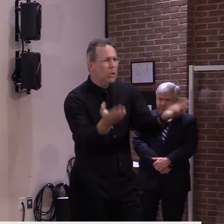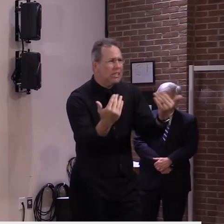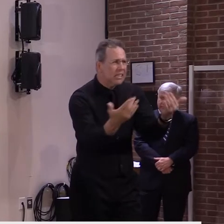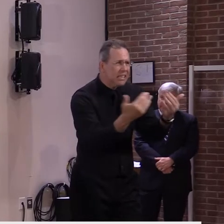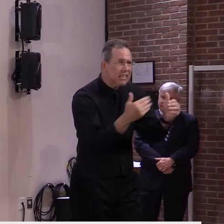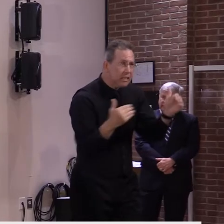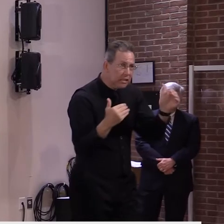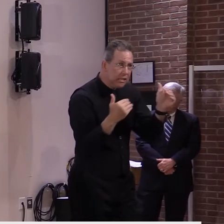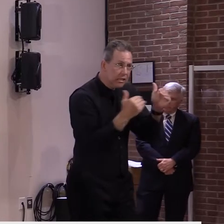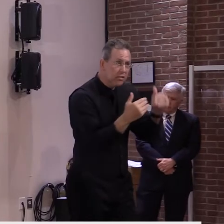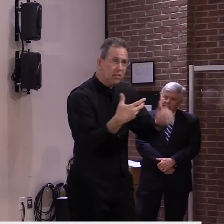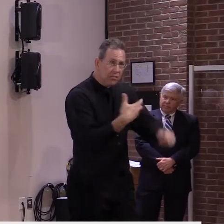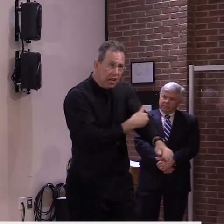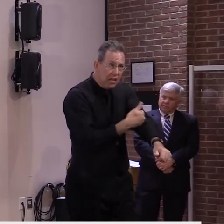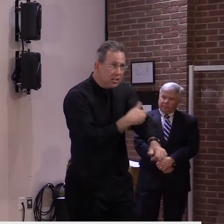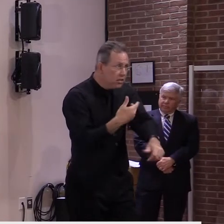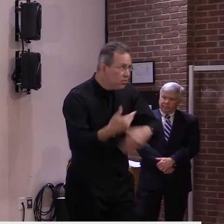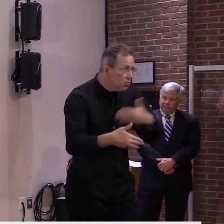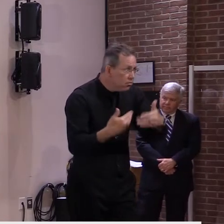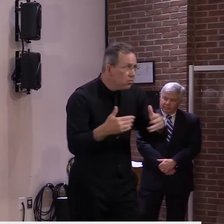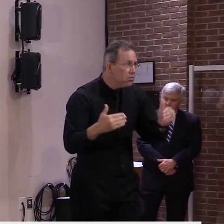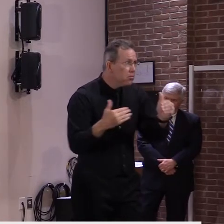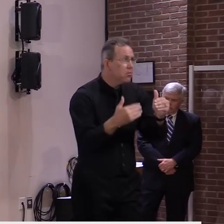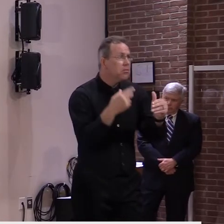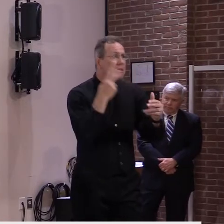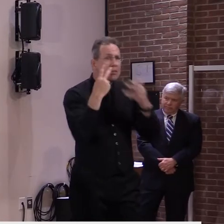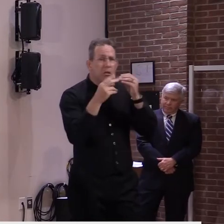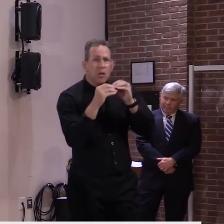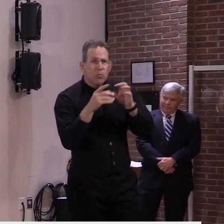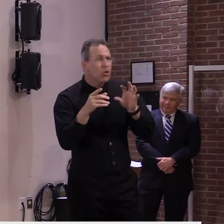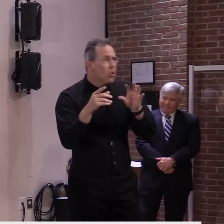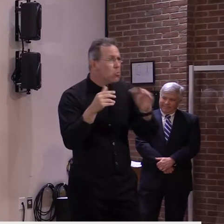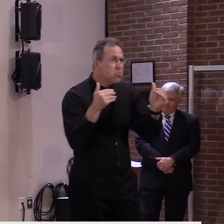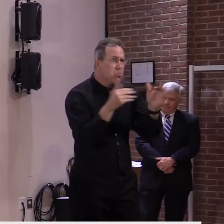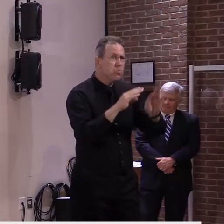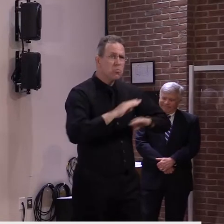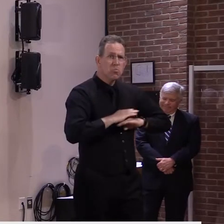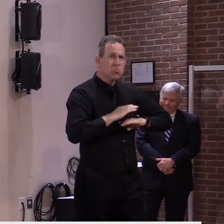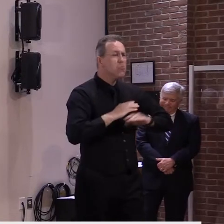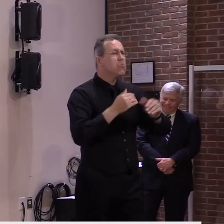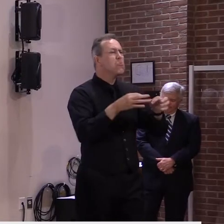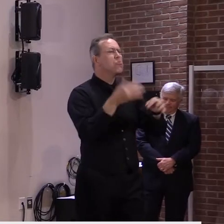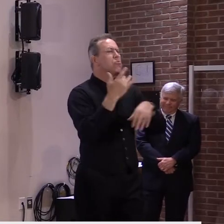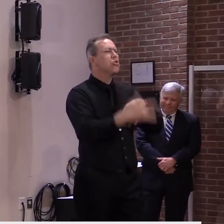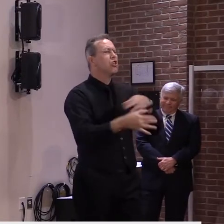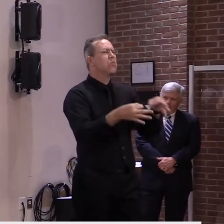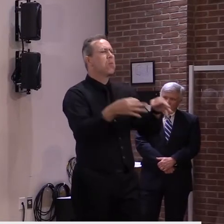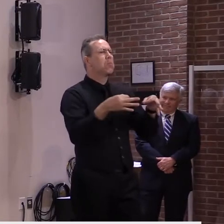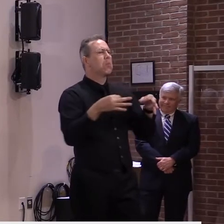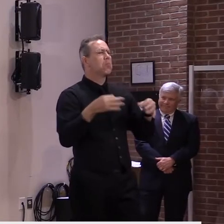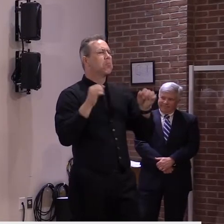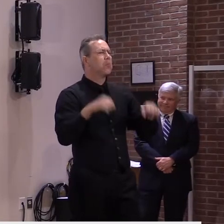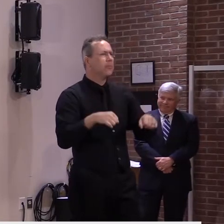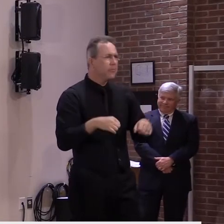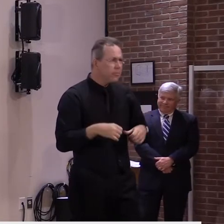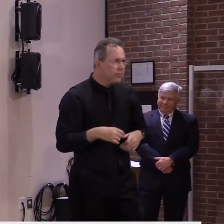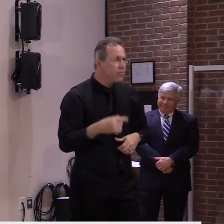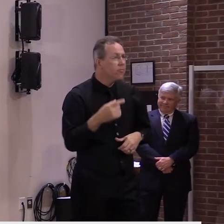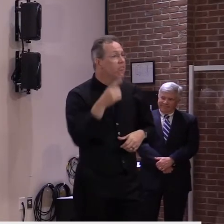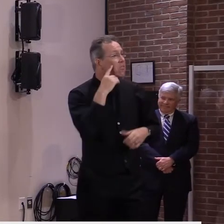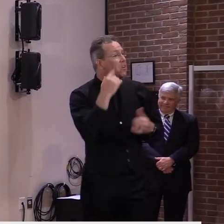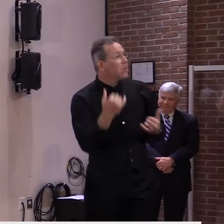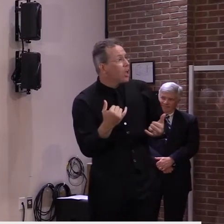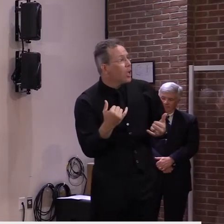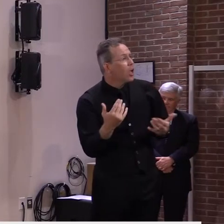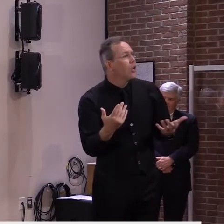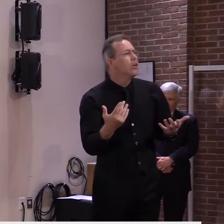time when we will move that date up. So regardless, I believe it's still the 4th of July. So in